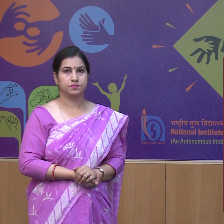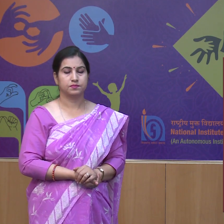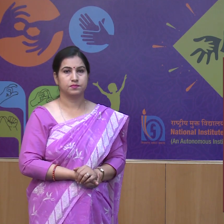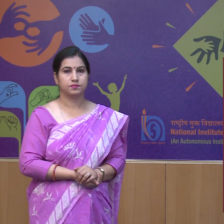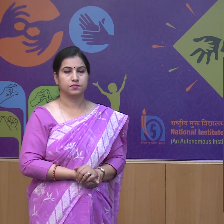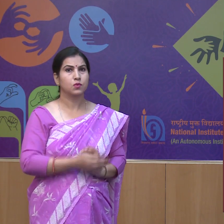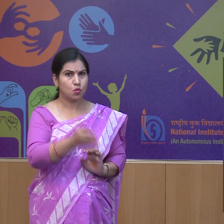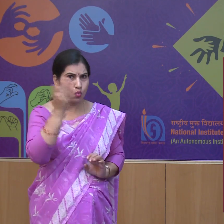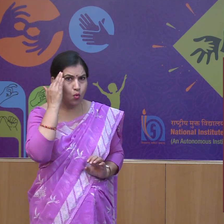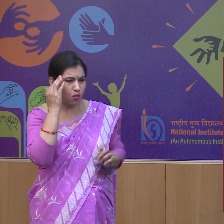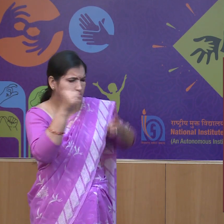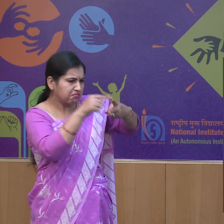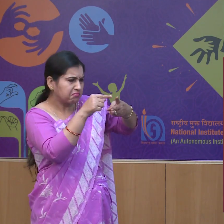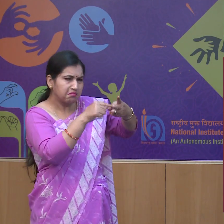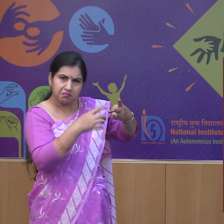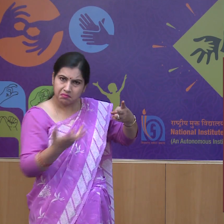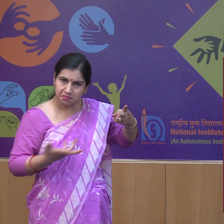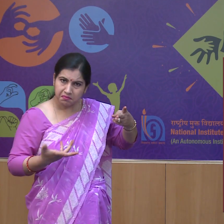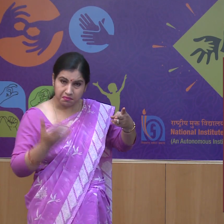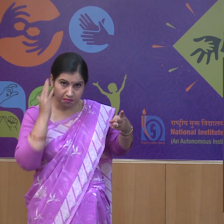Are you familiar with these terms?